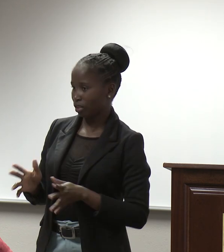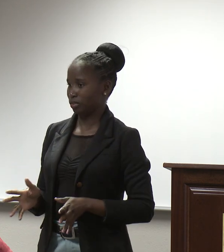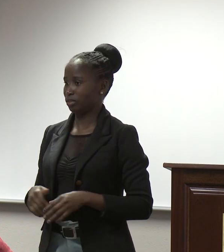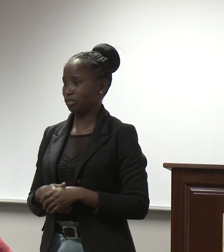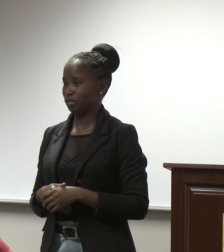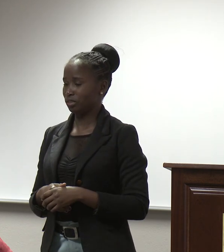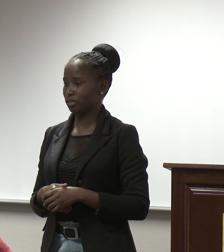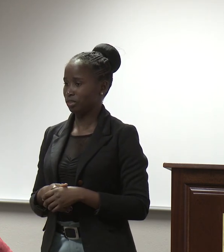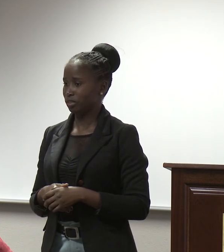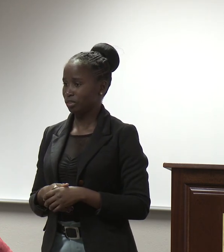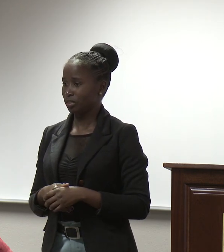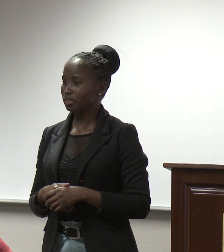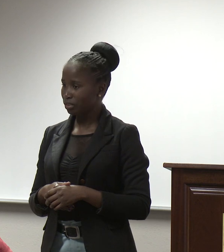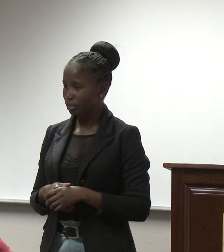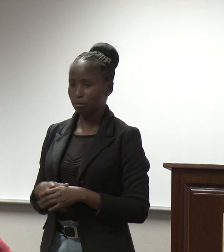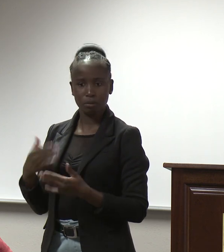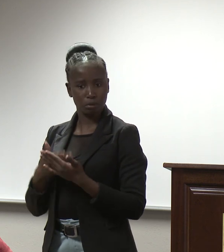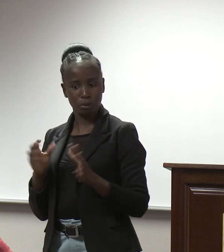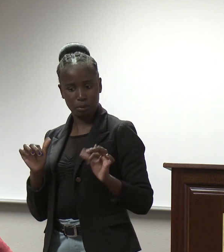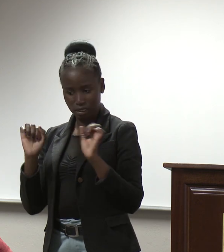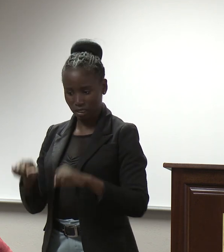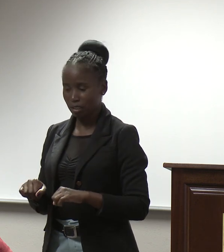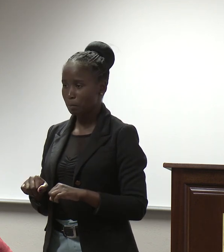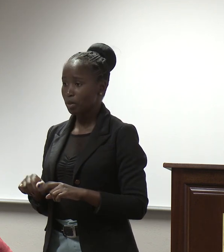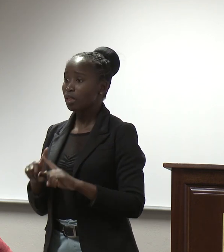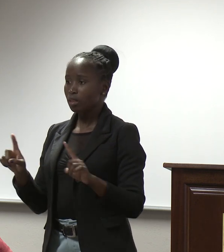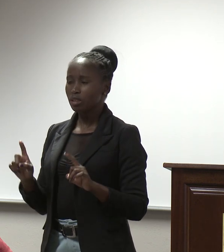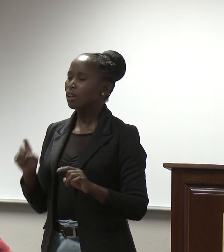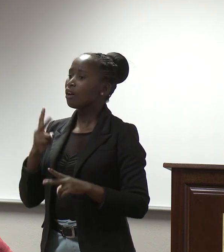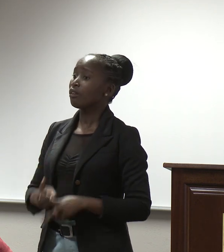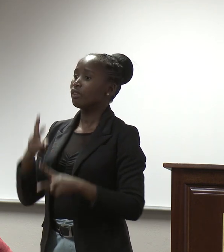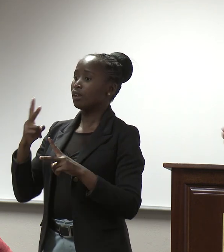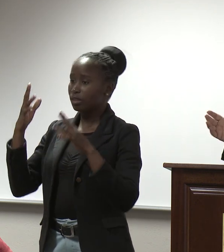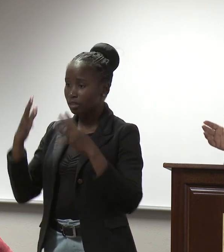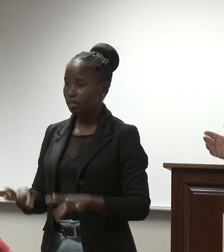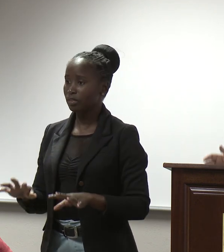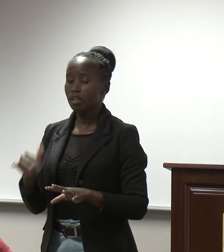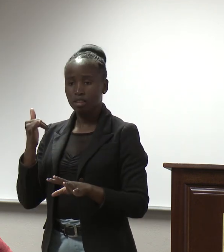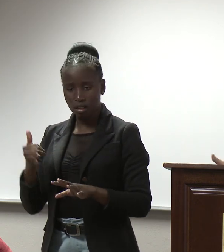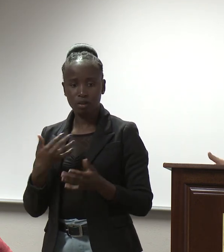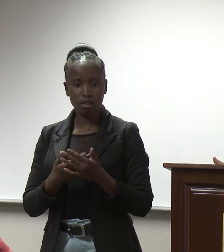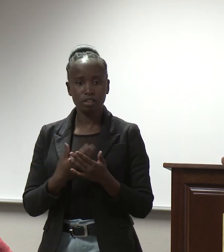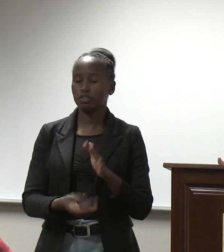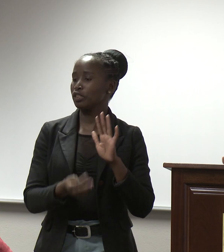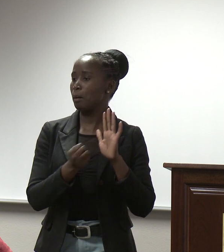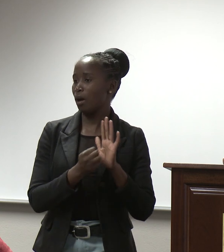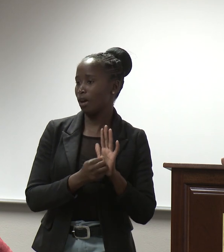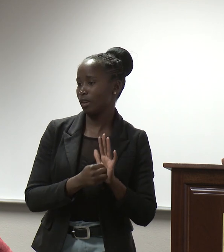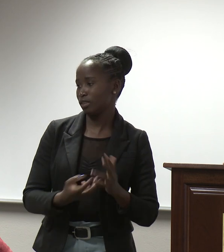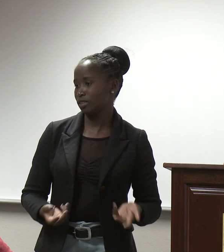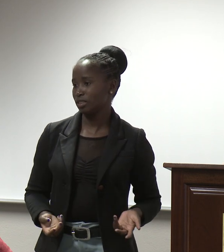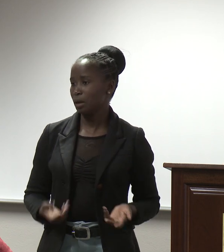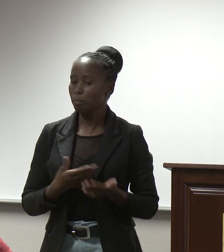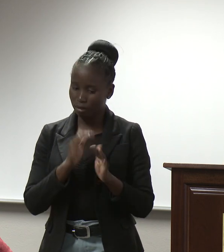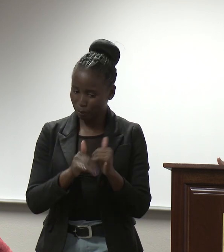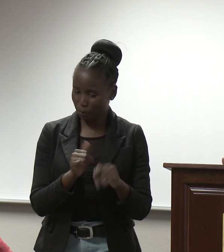of the university, right? That's the trend. And finally, you know, you are a market, then you have to be run like a